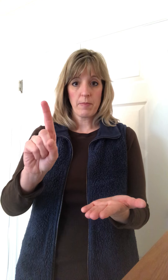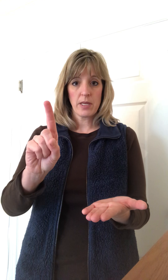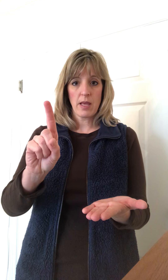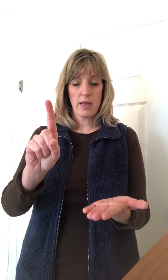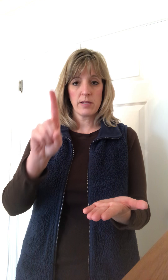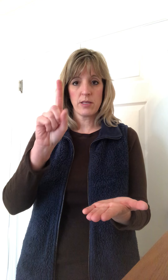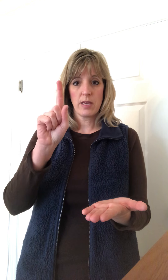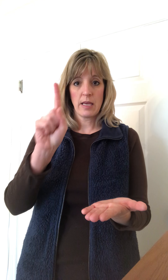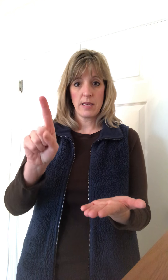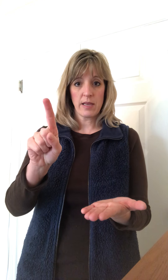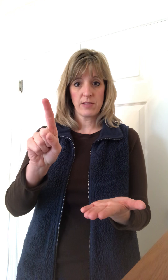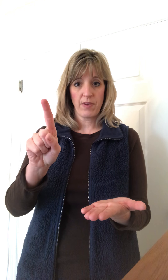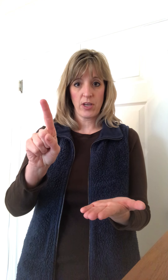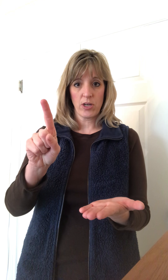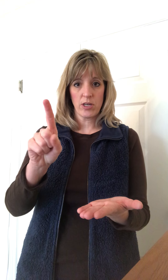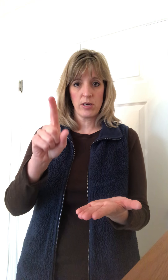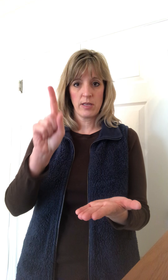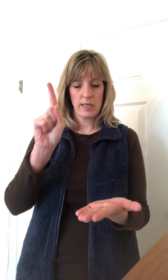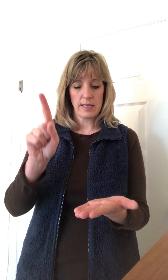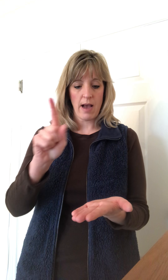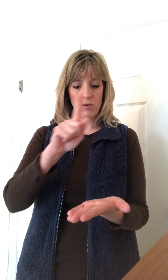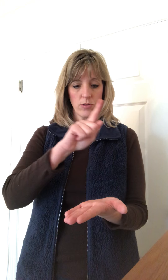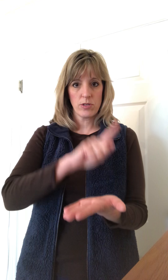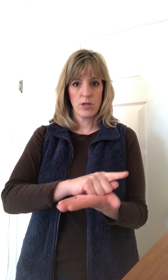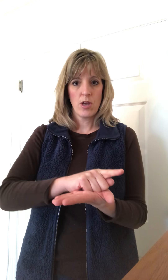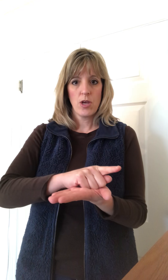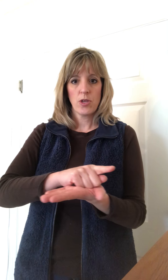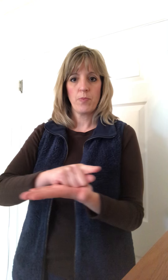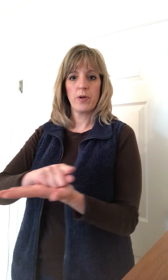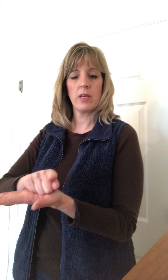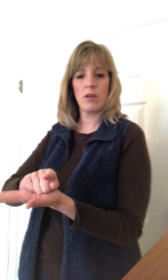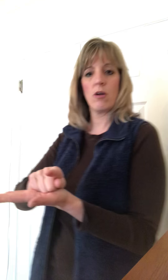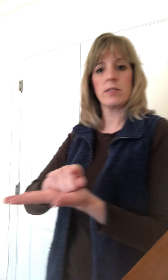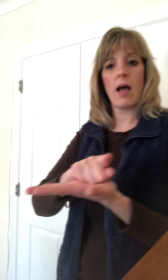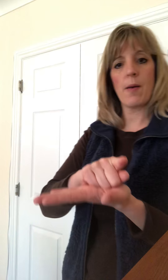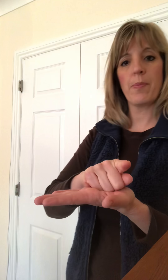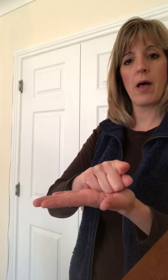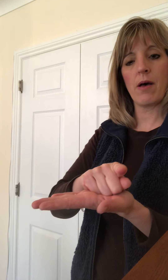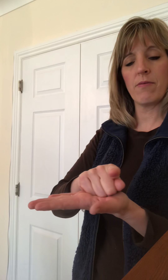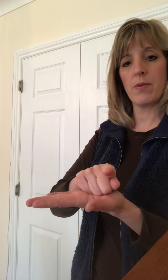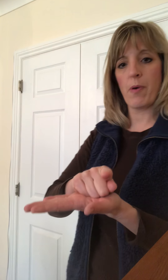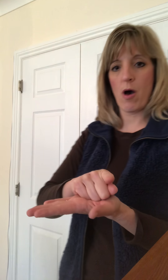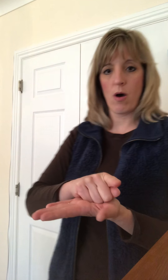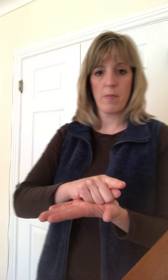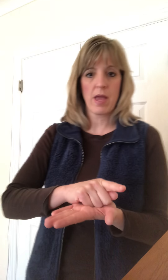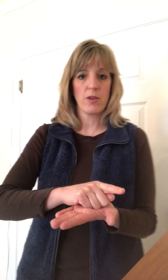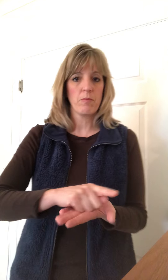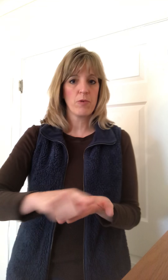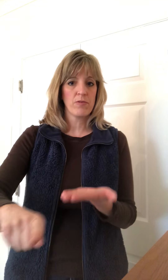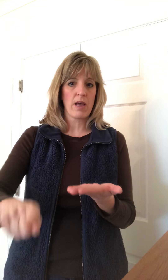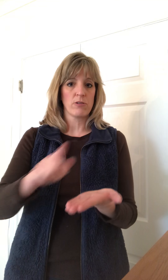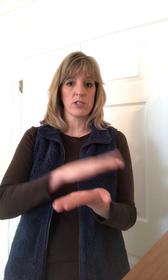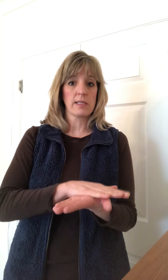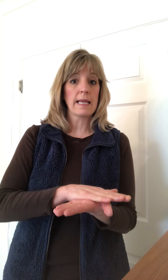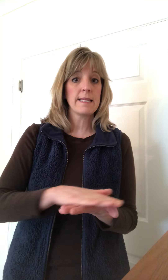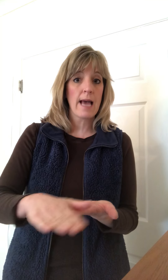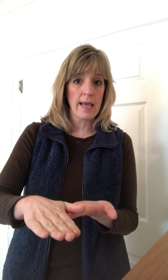Dominant hand, index finger is out. You put it on top of the palm and you move it out, just like